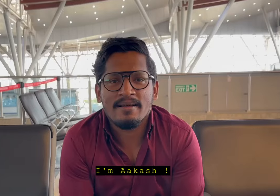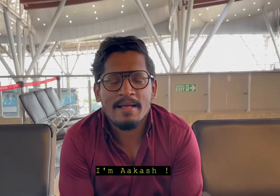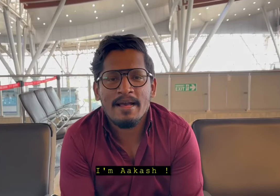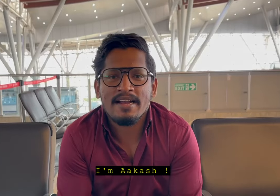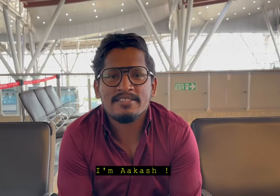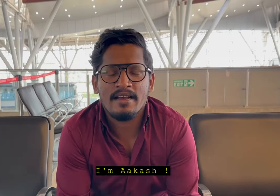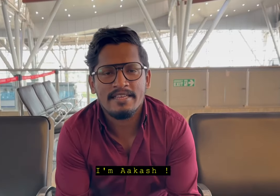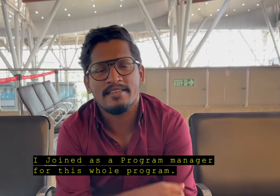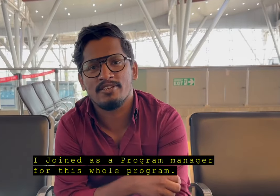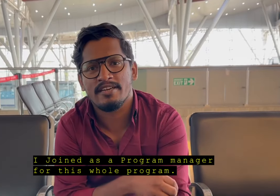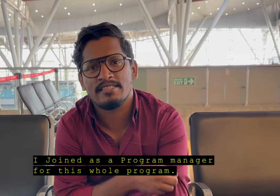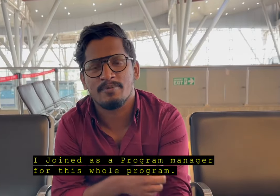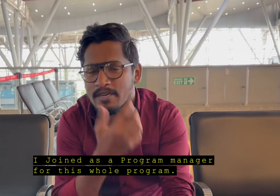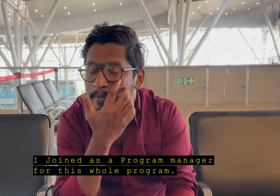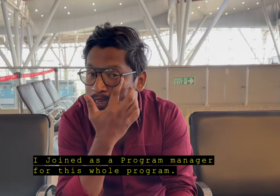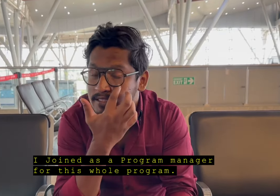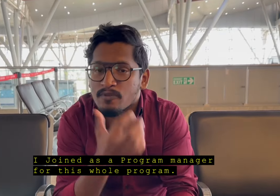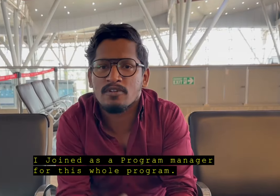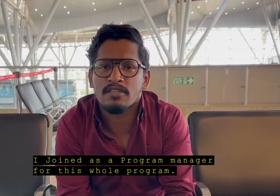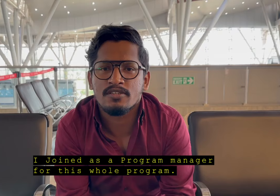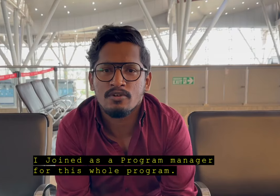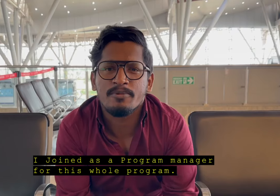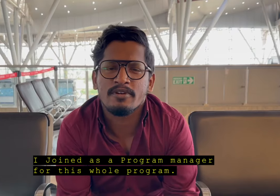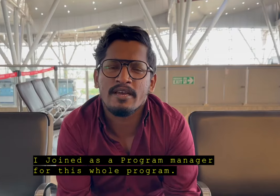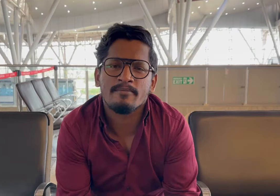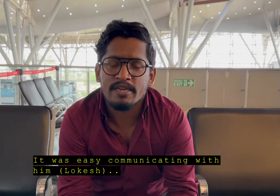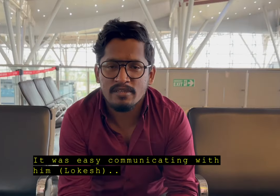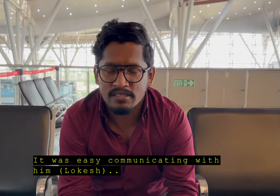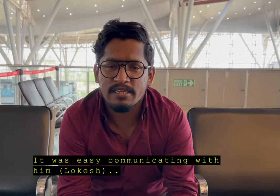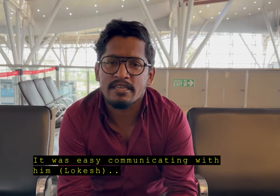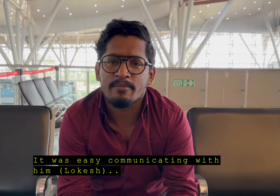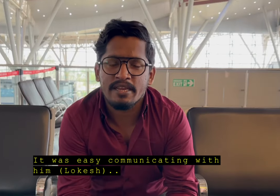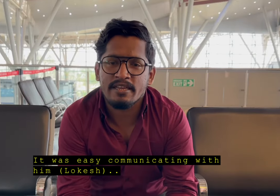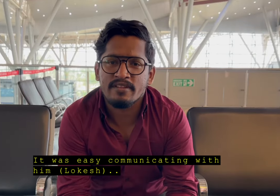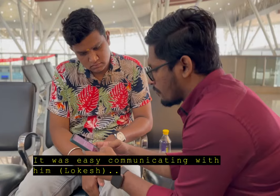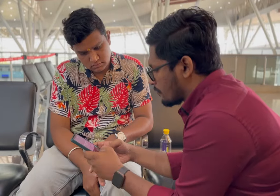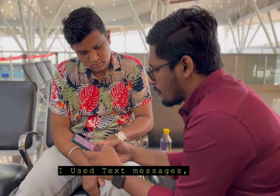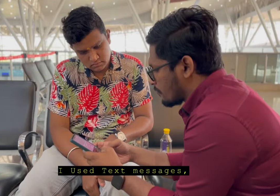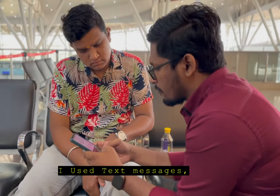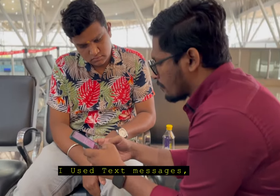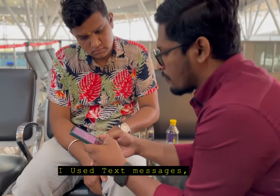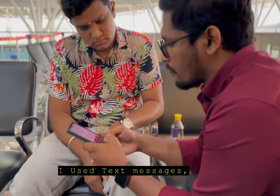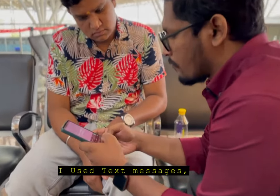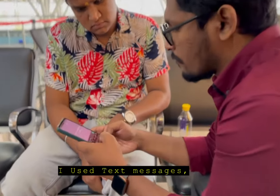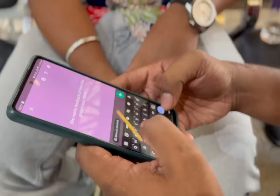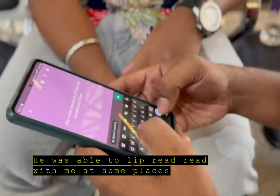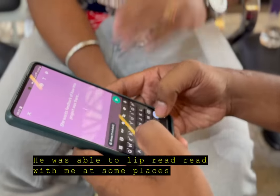I'm Akash. I joined as a program manager for this old program. It was easy communicating with him. I used text messages. He was able